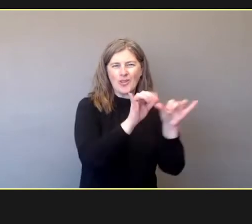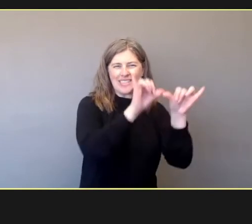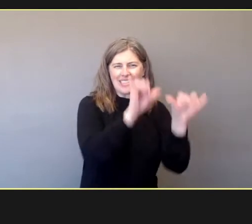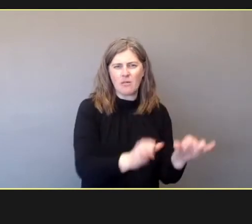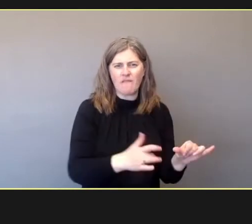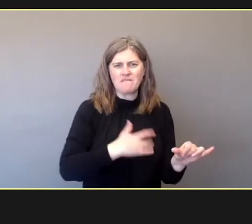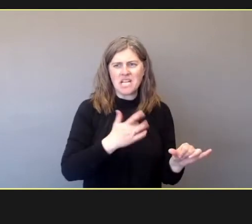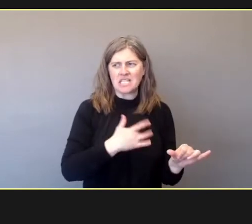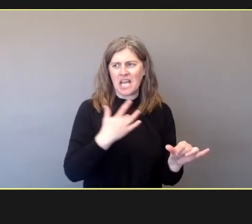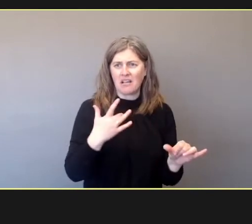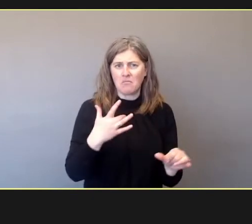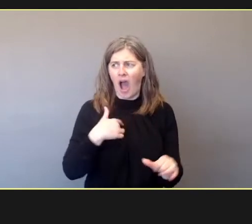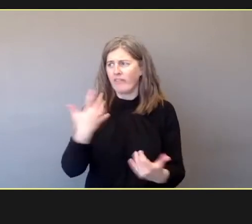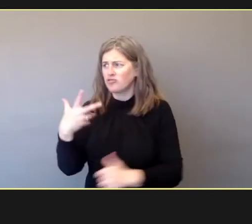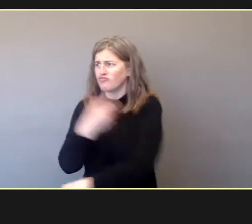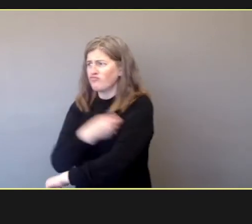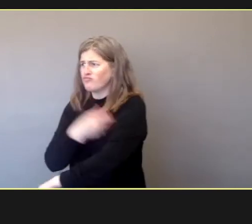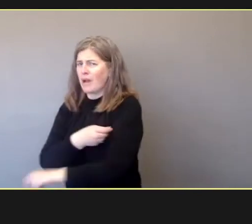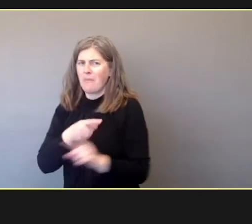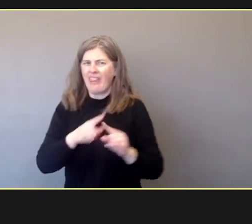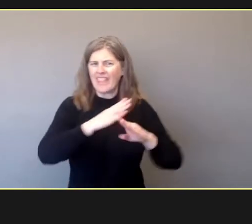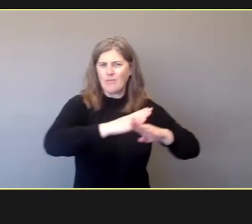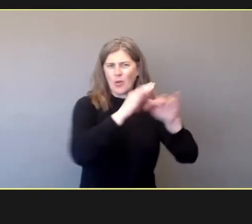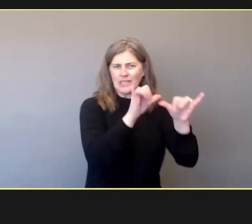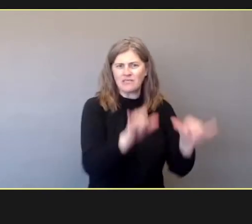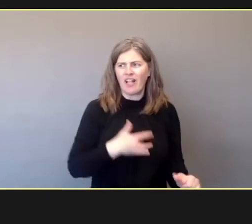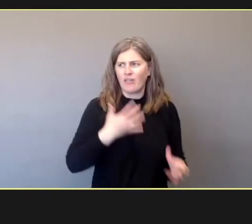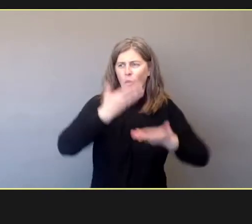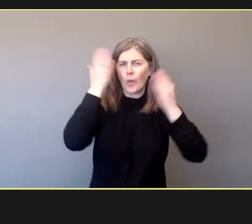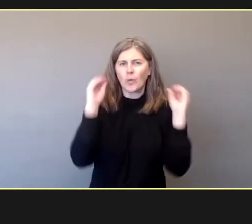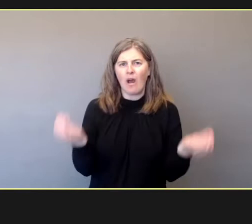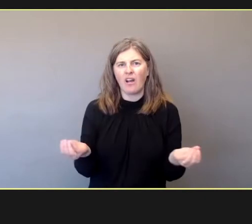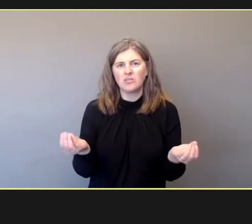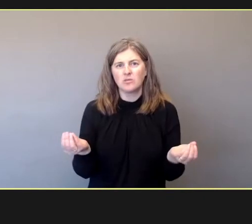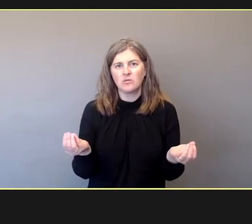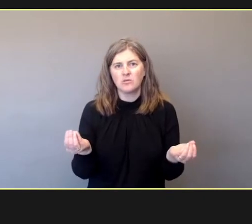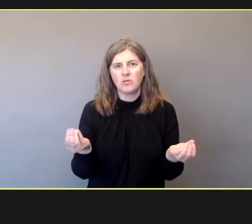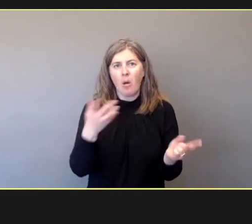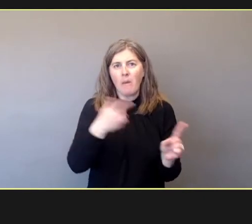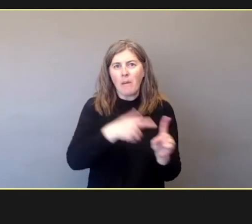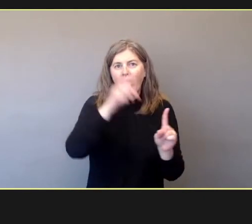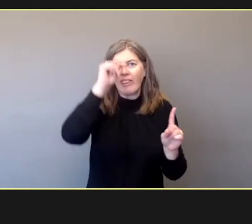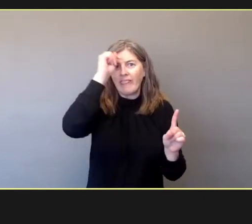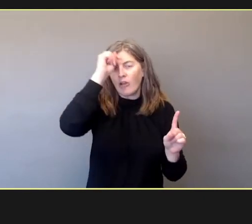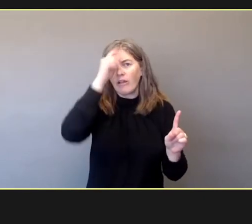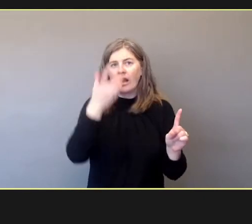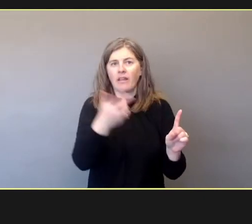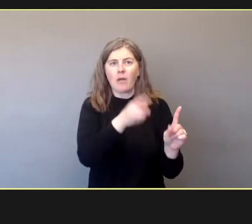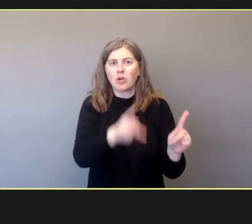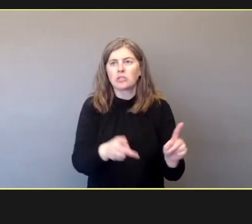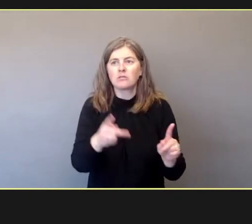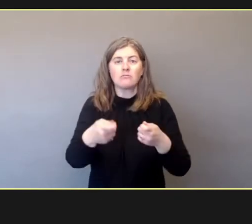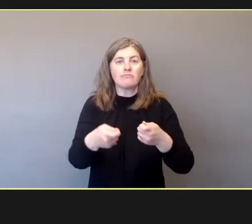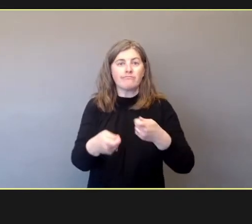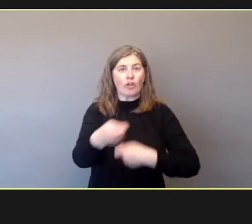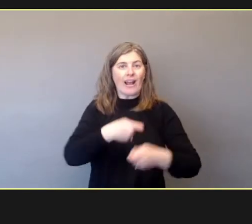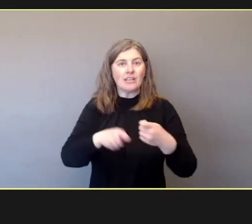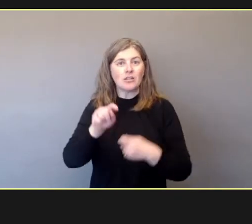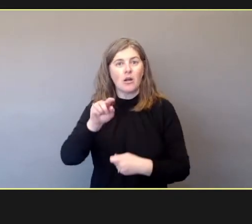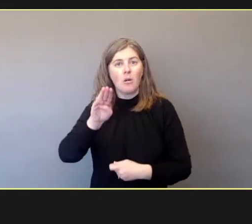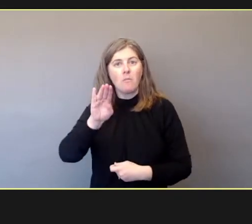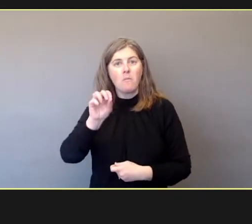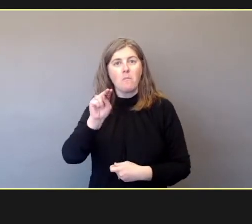you've had no vaccines. And so in theory, there could be somebody who got a bone marrow transplant today and would already has had